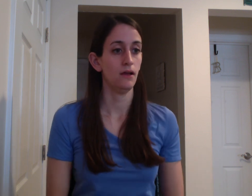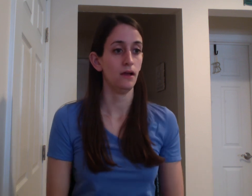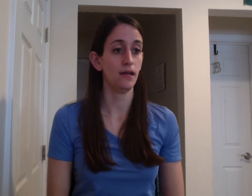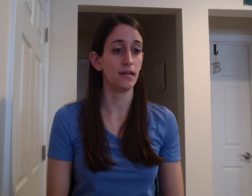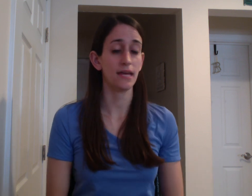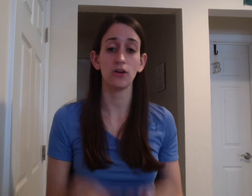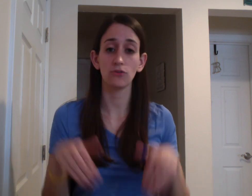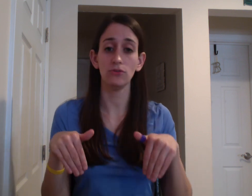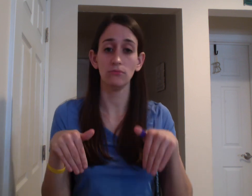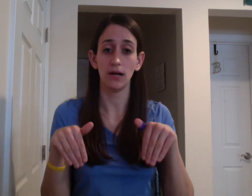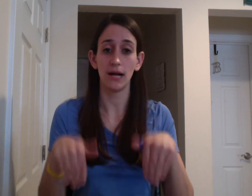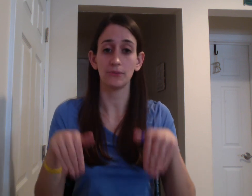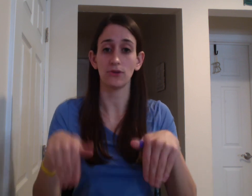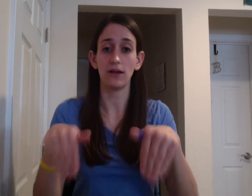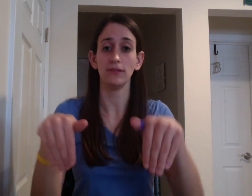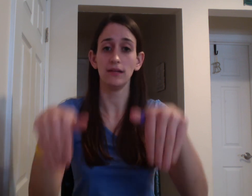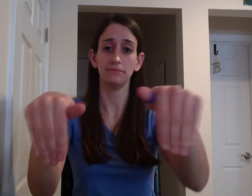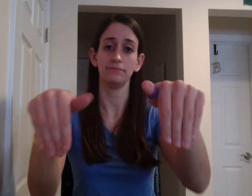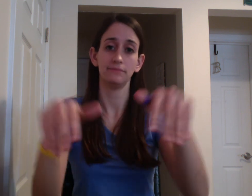A kangaroo hops around a lot.